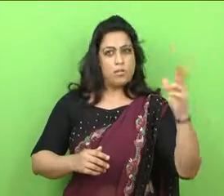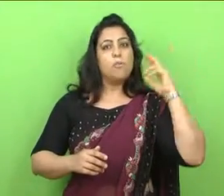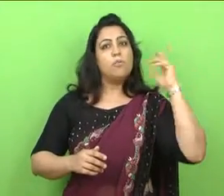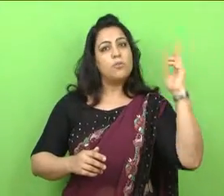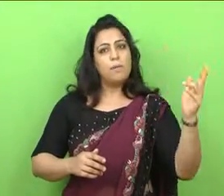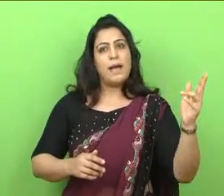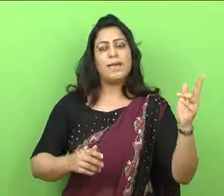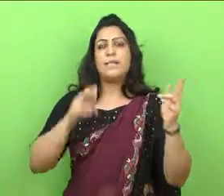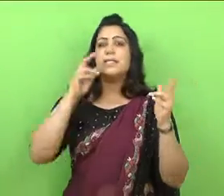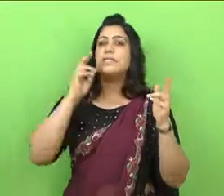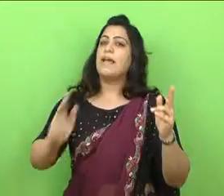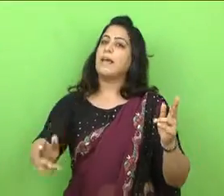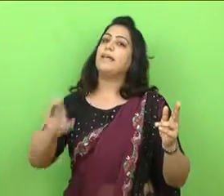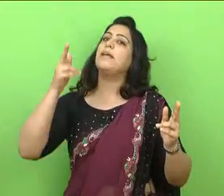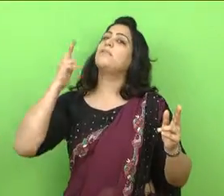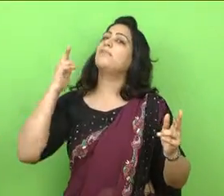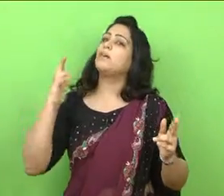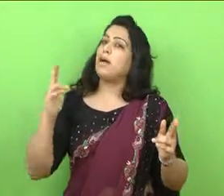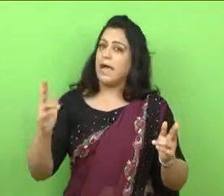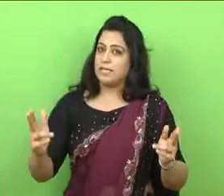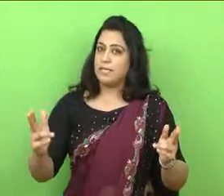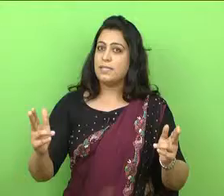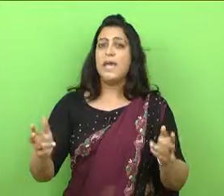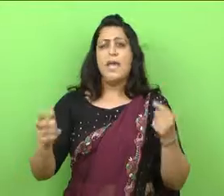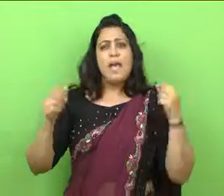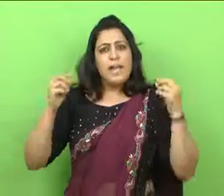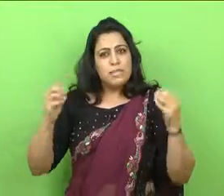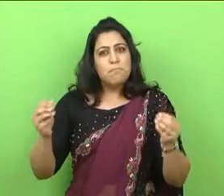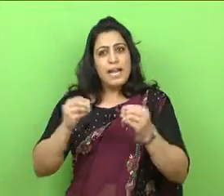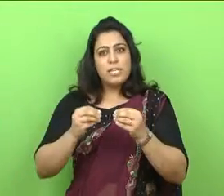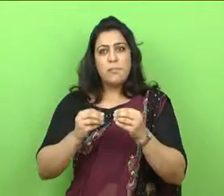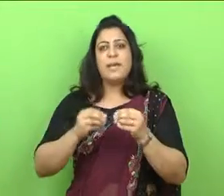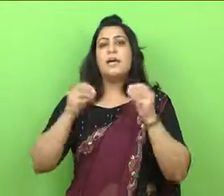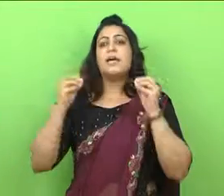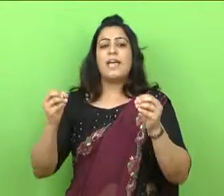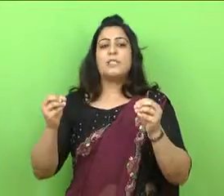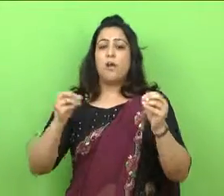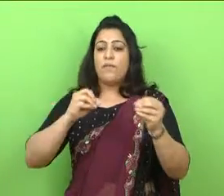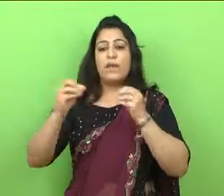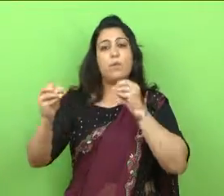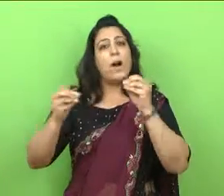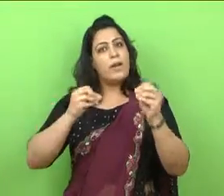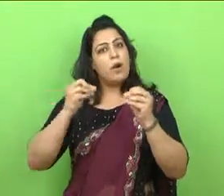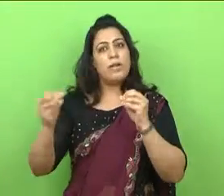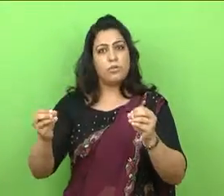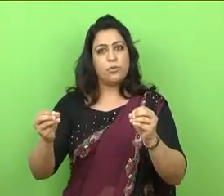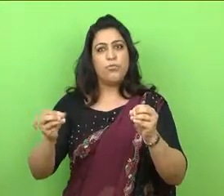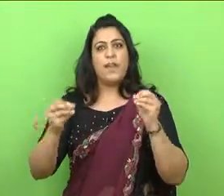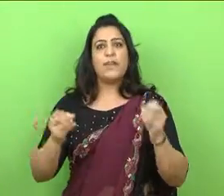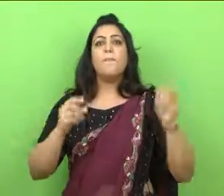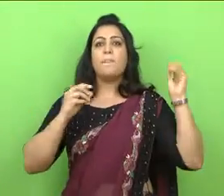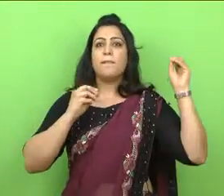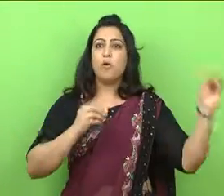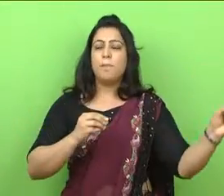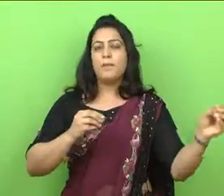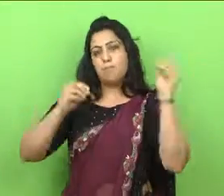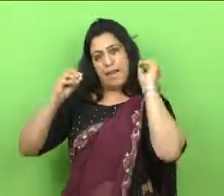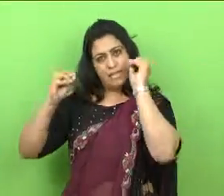or motorbikes is directly related to the accidents? It might be a case of an one-hour issue where the moped might have